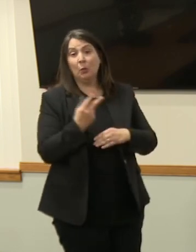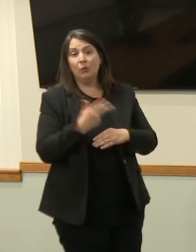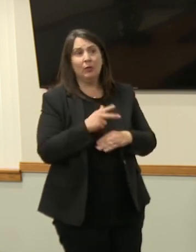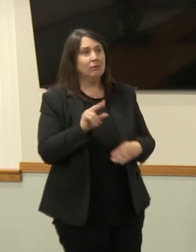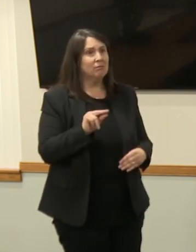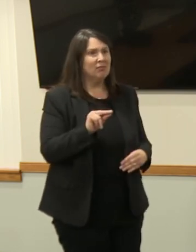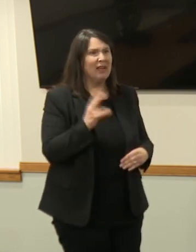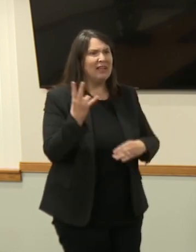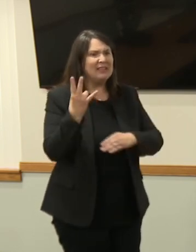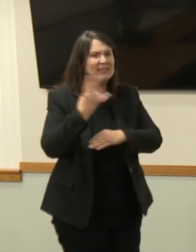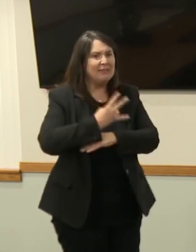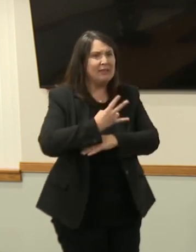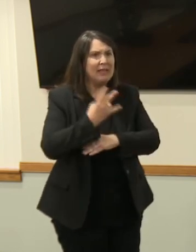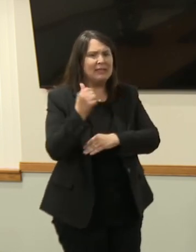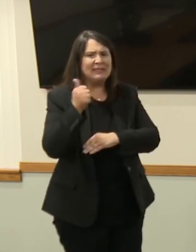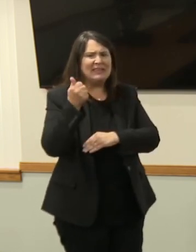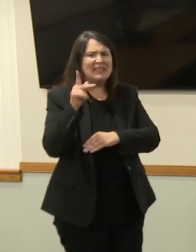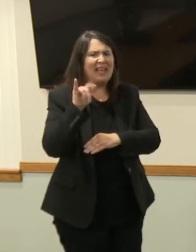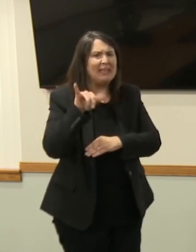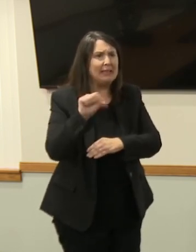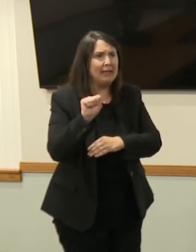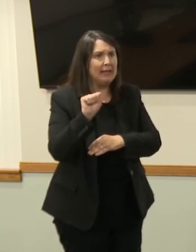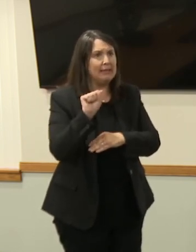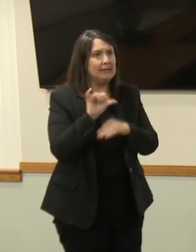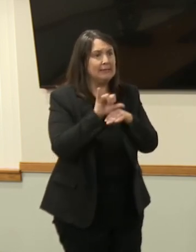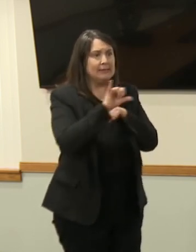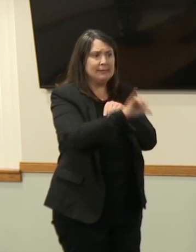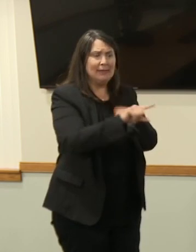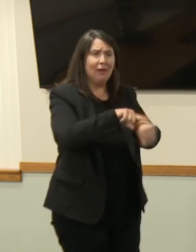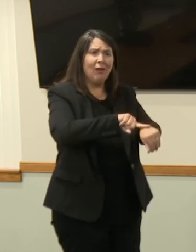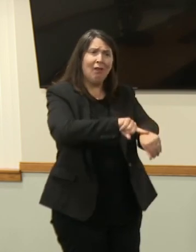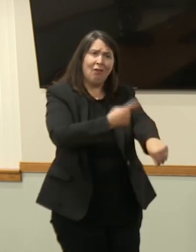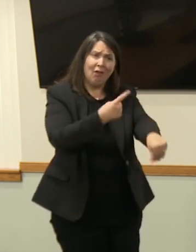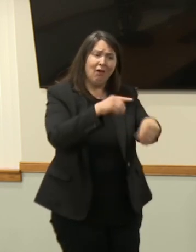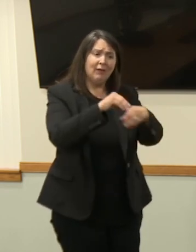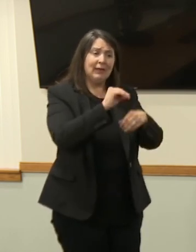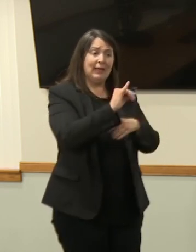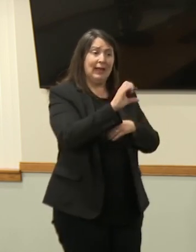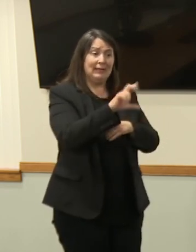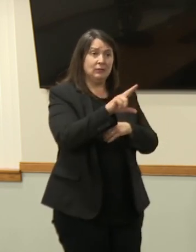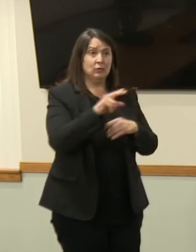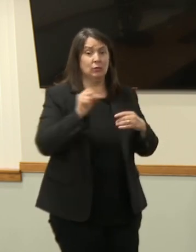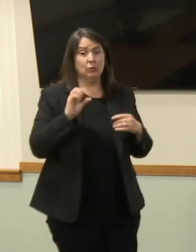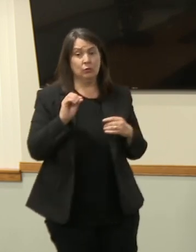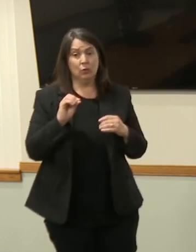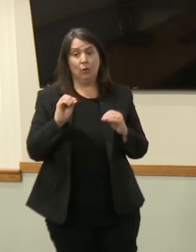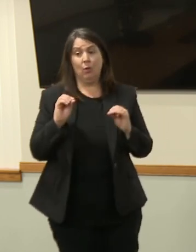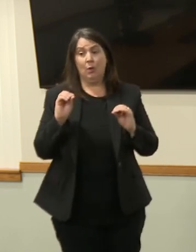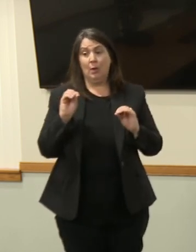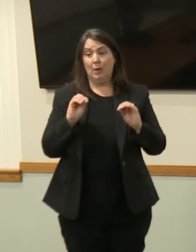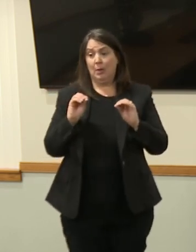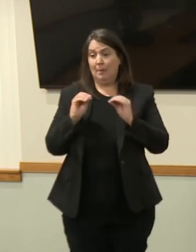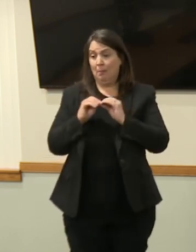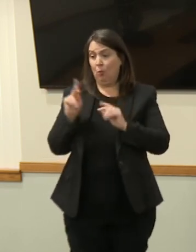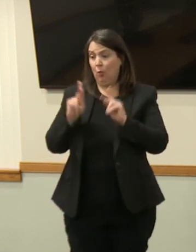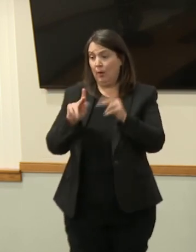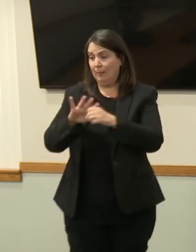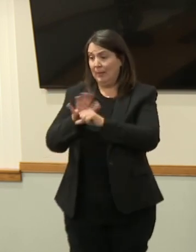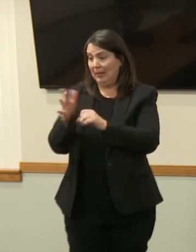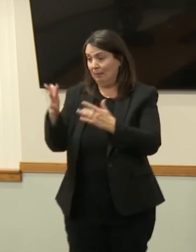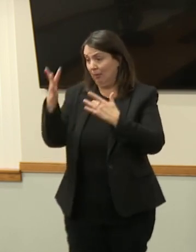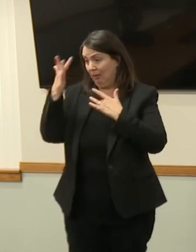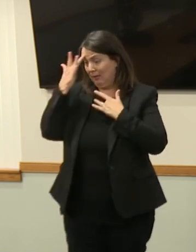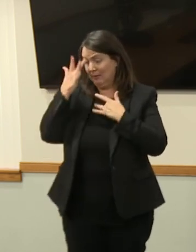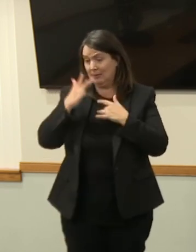the turnaround time we're seeing is also extended. So as more cases increase and more hospitalizations in ICU, you're